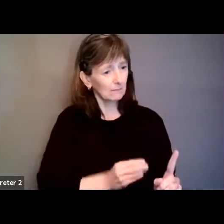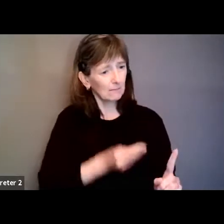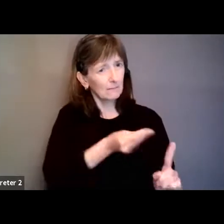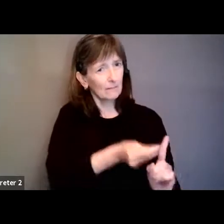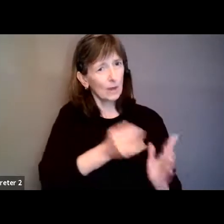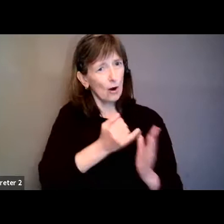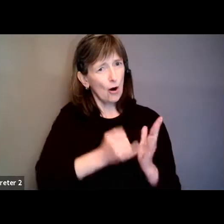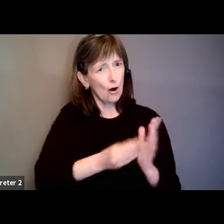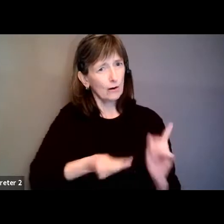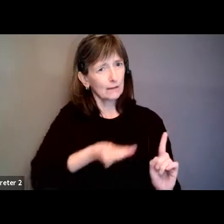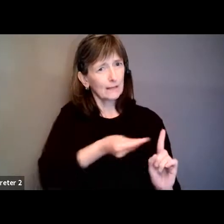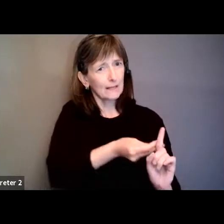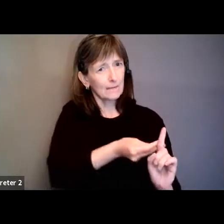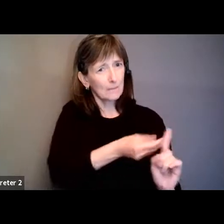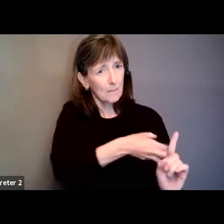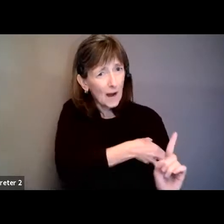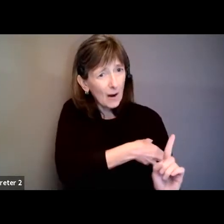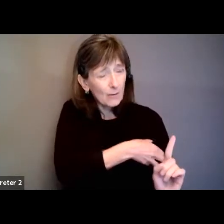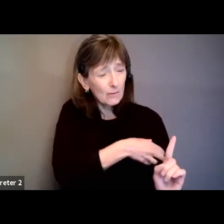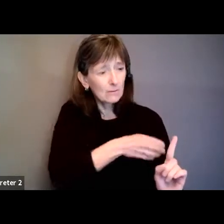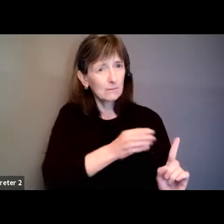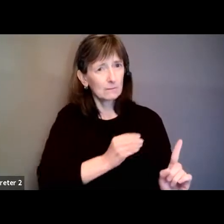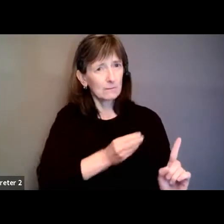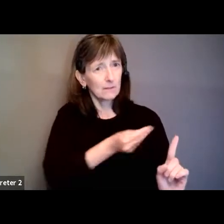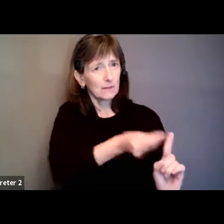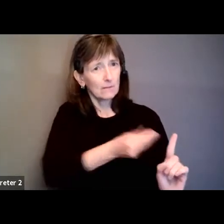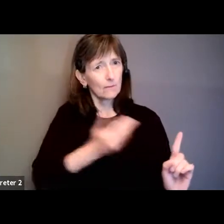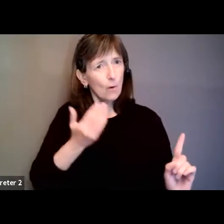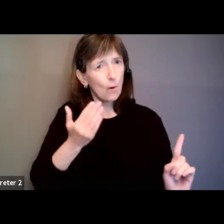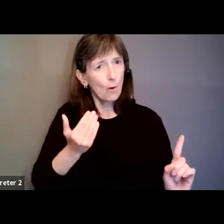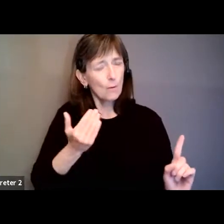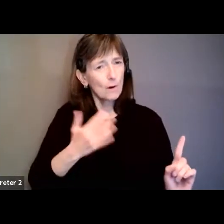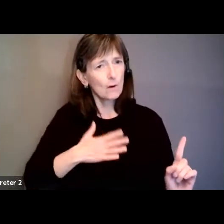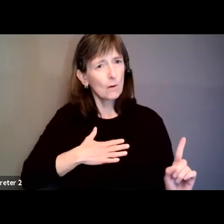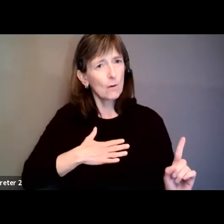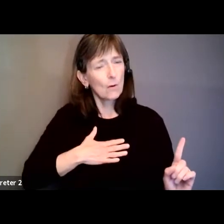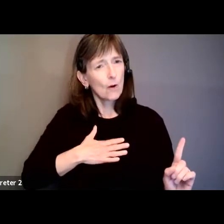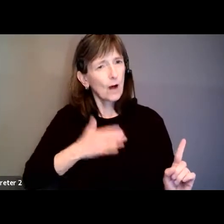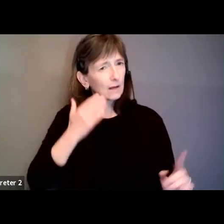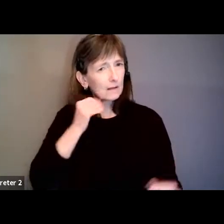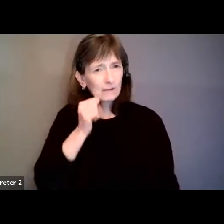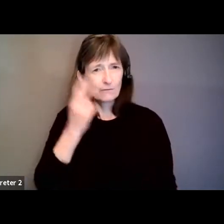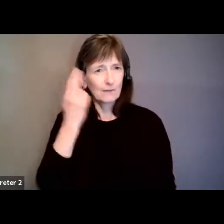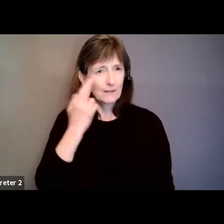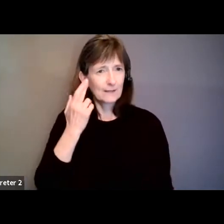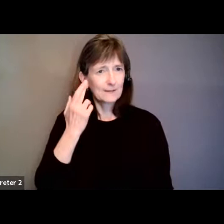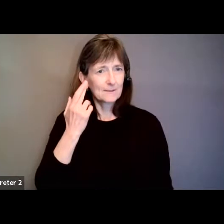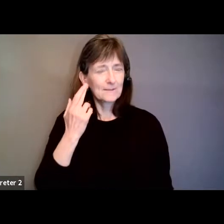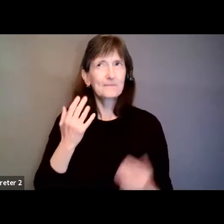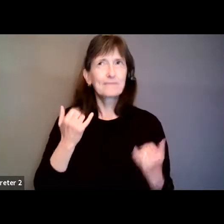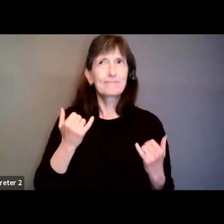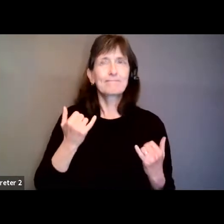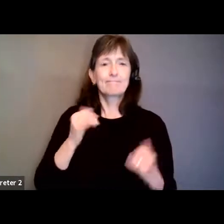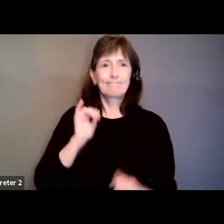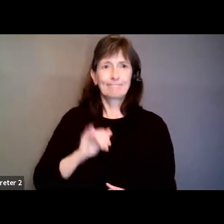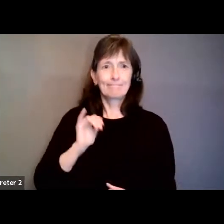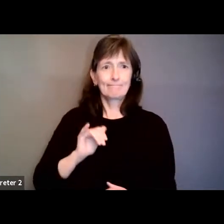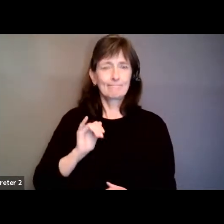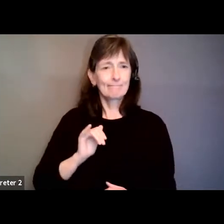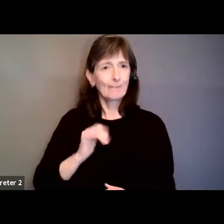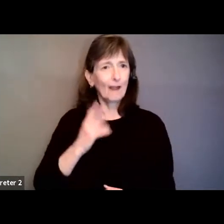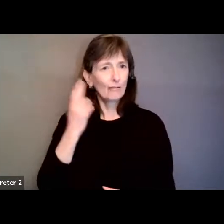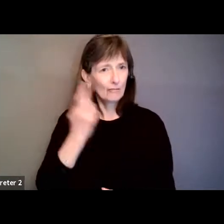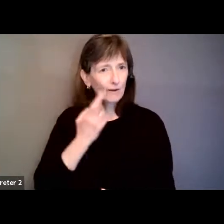power. And it made me realize even more the importance of how art is such a tool for